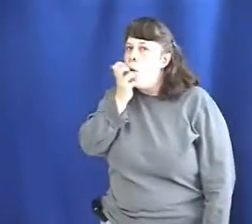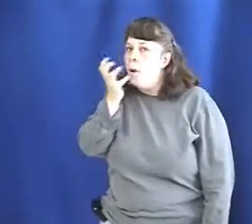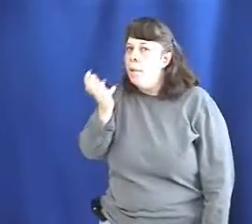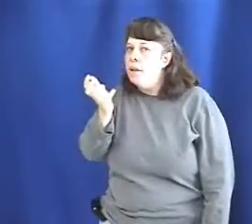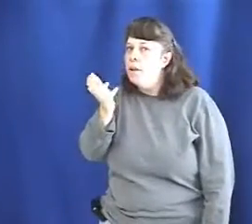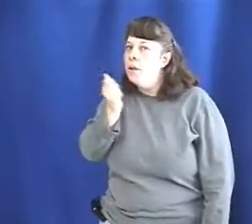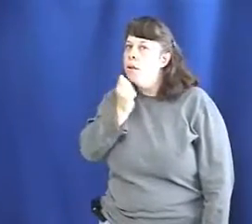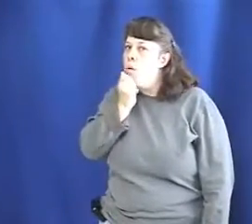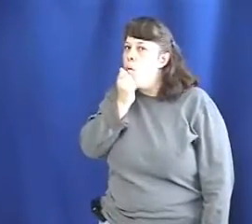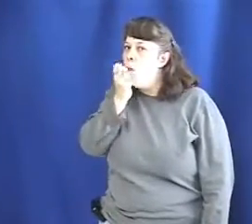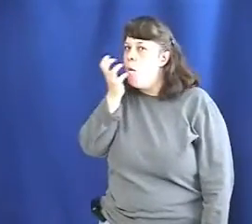Warm.